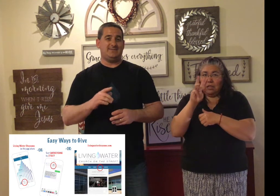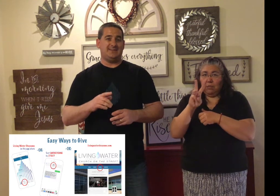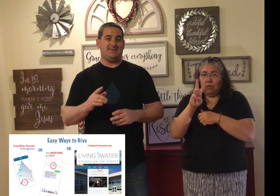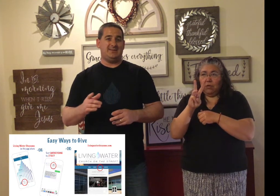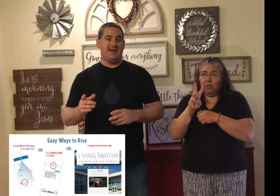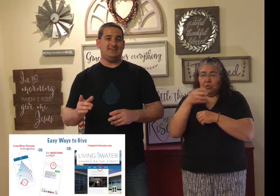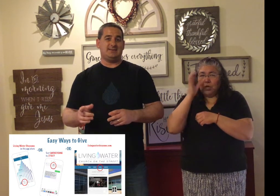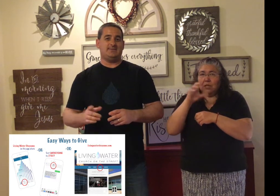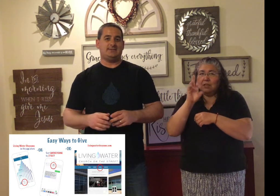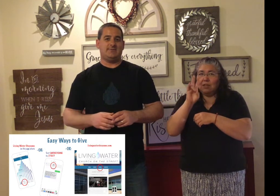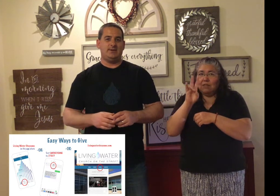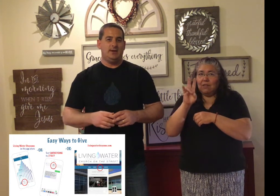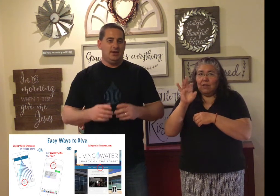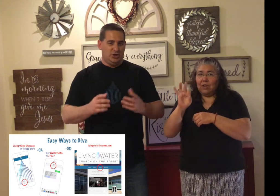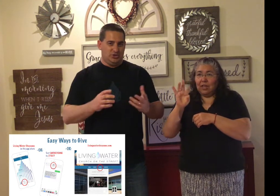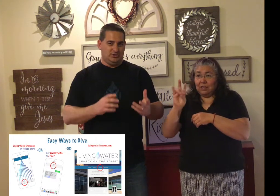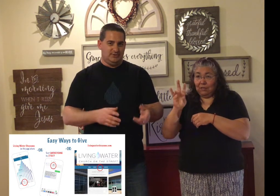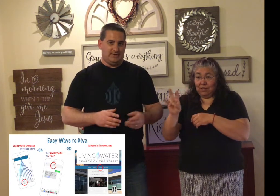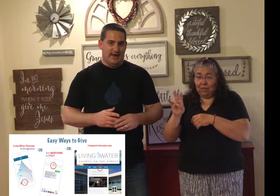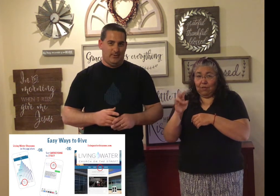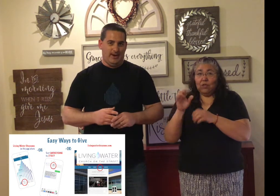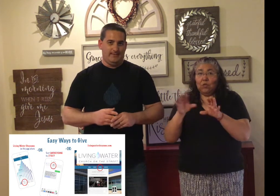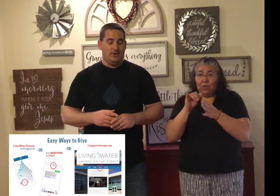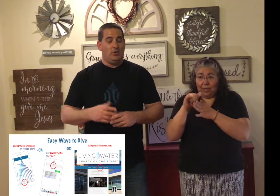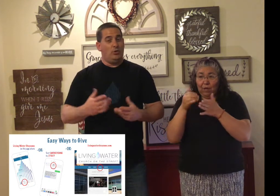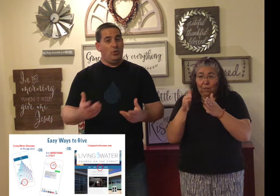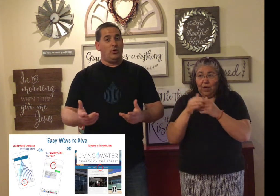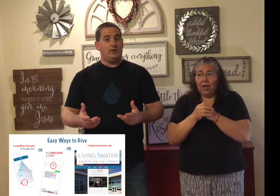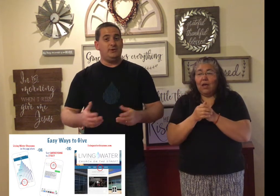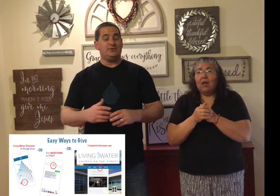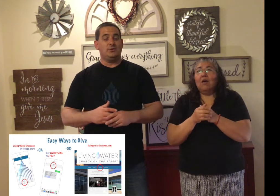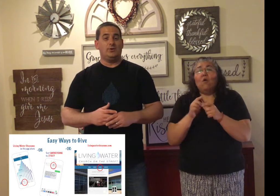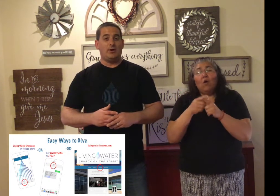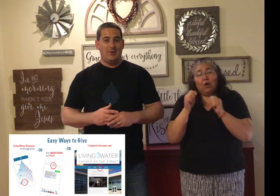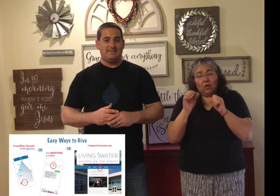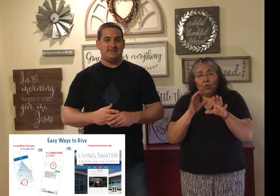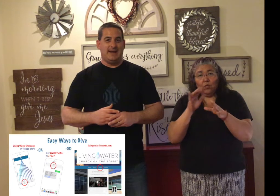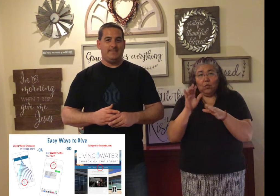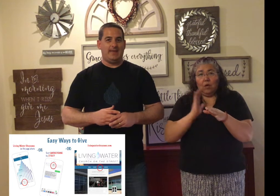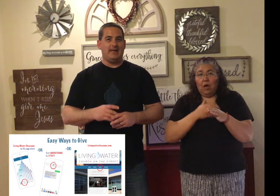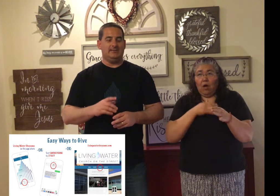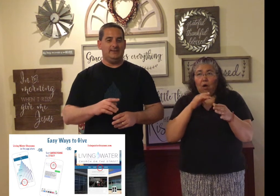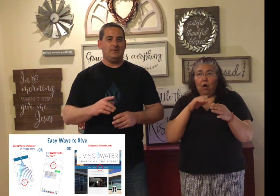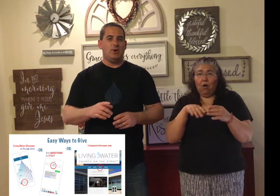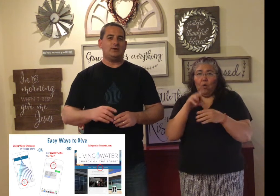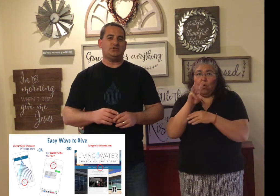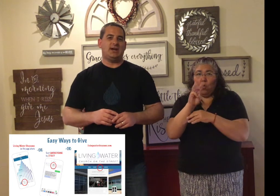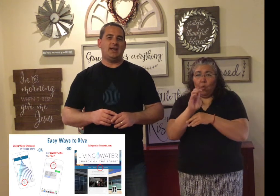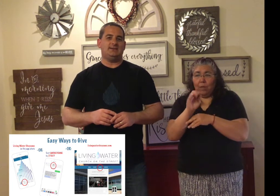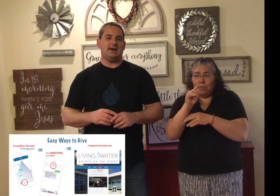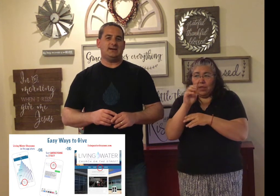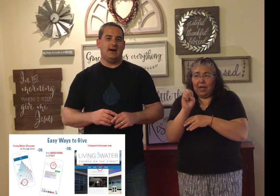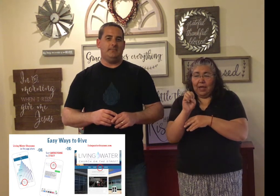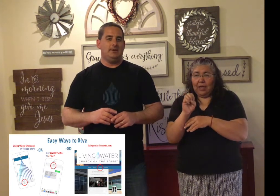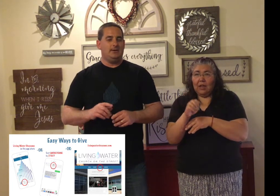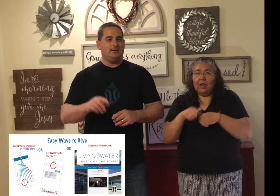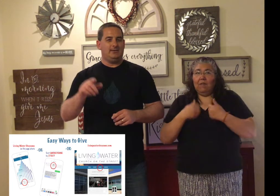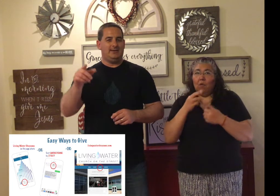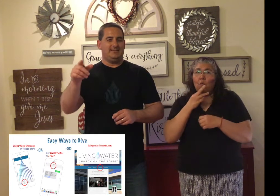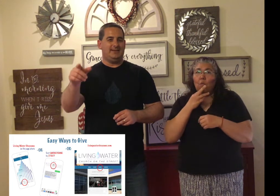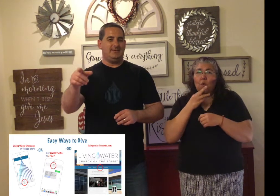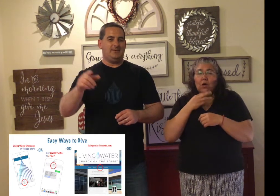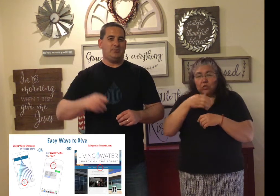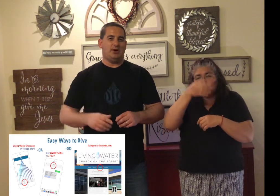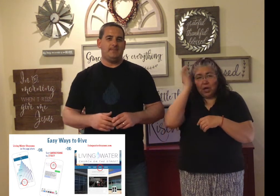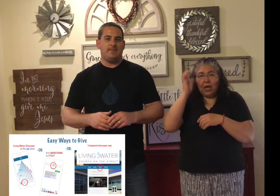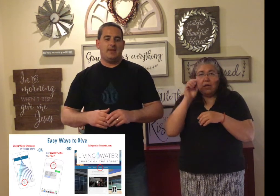at 77977. You can do it that way. Or you can go to our website at livingwatercheyenne.com. Click